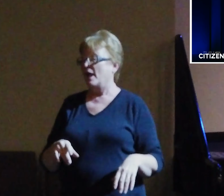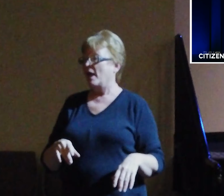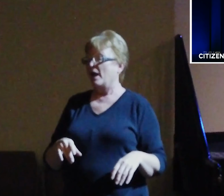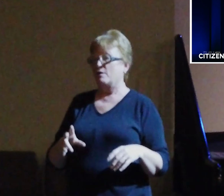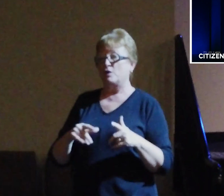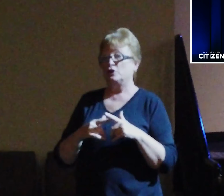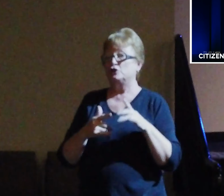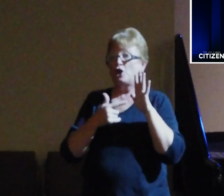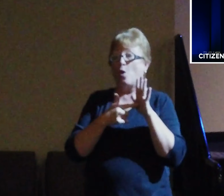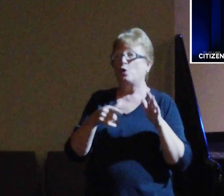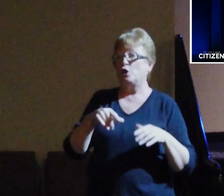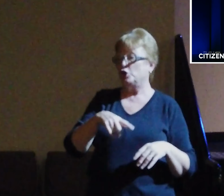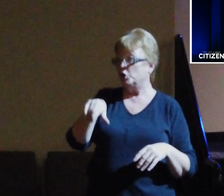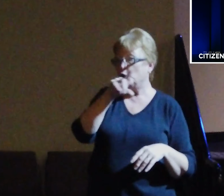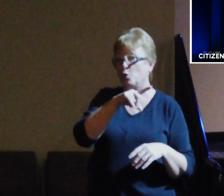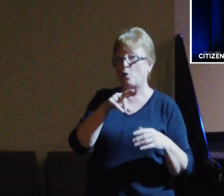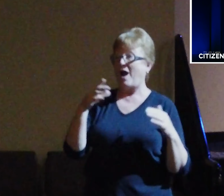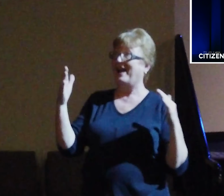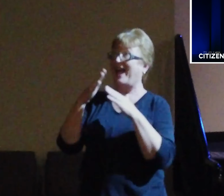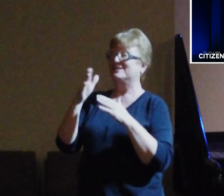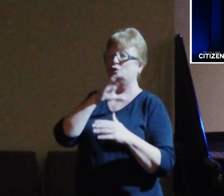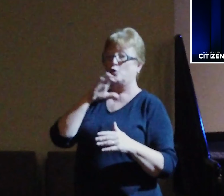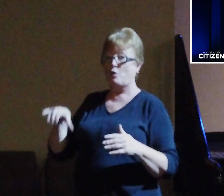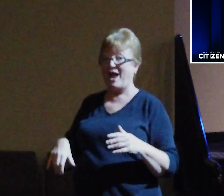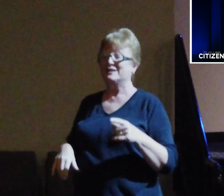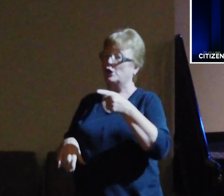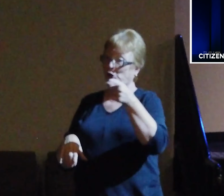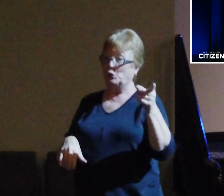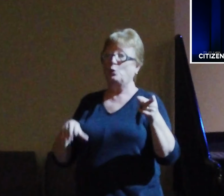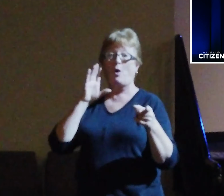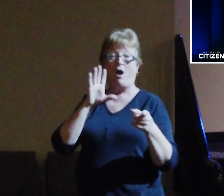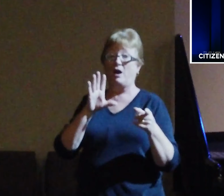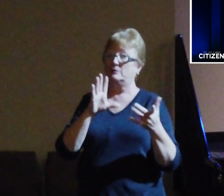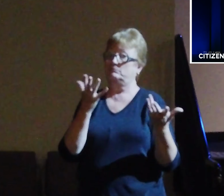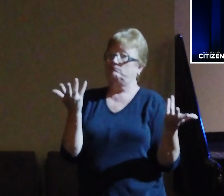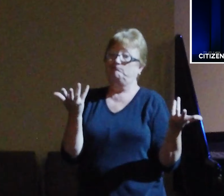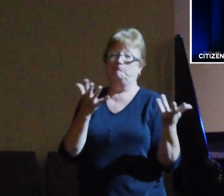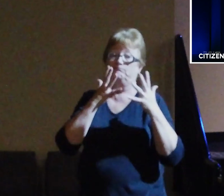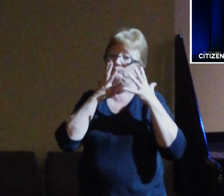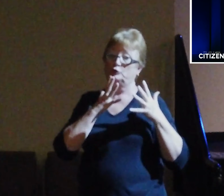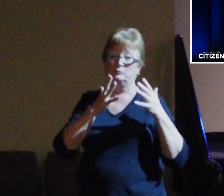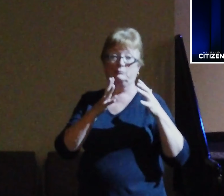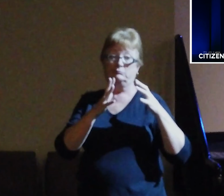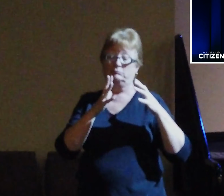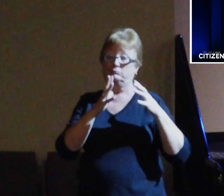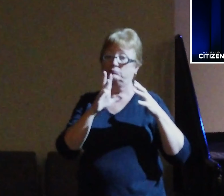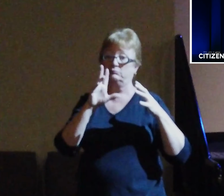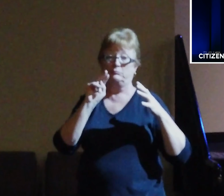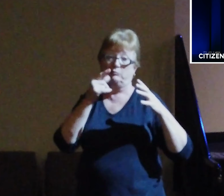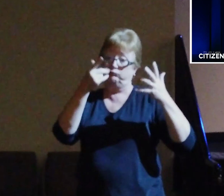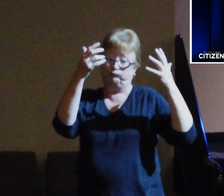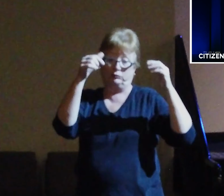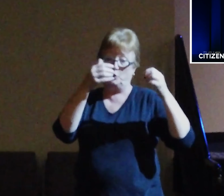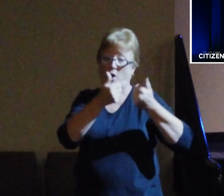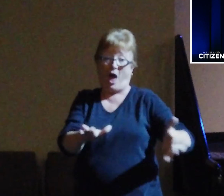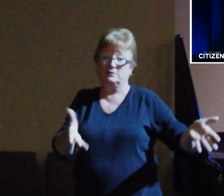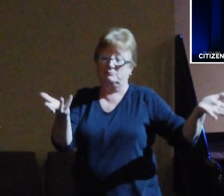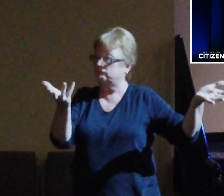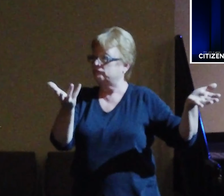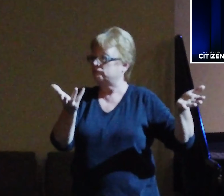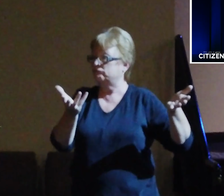those who oppose Christ and his followers that they are doomed, that they have lost. The proof of